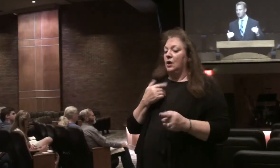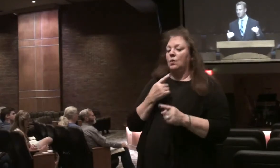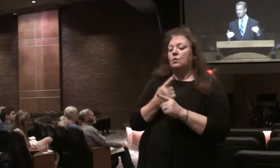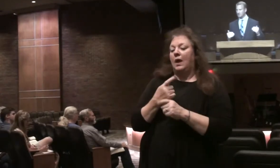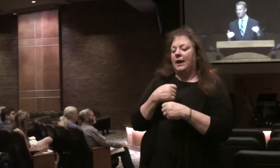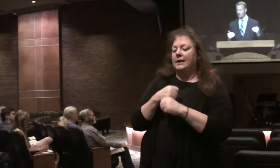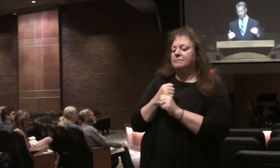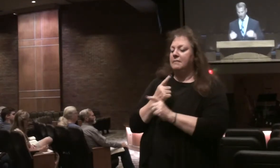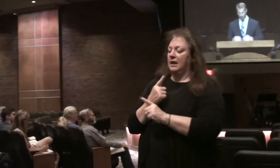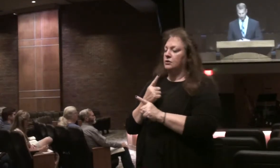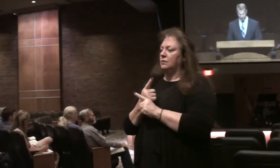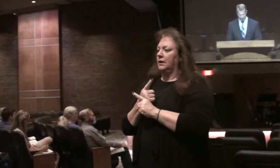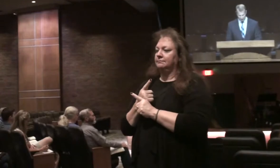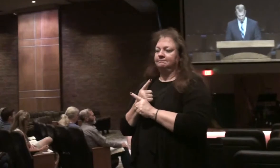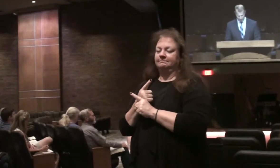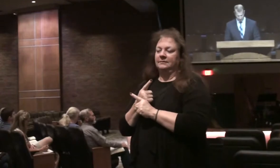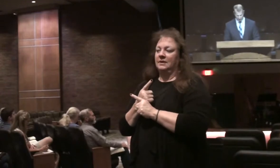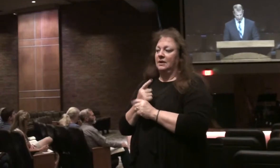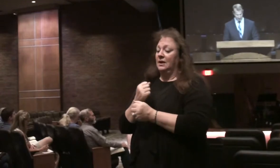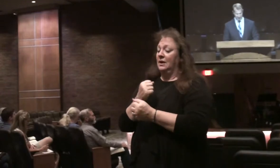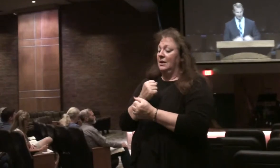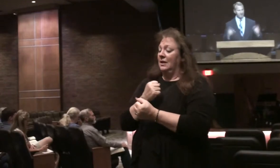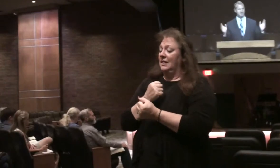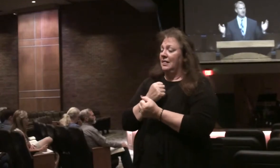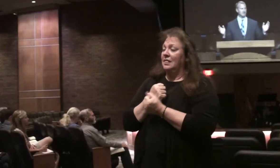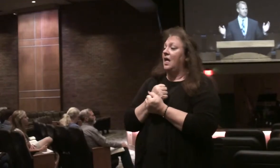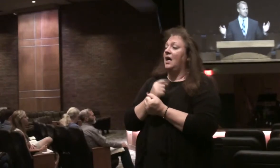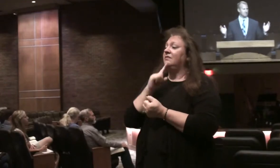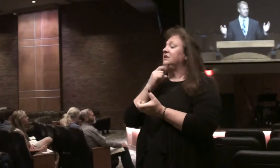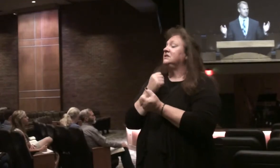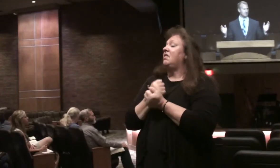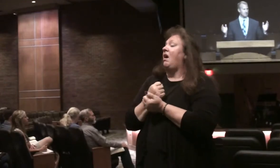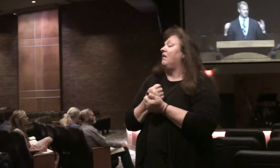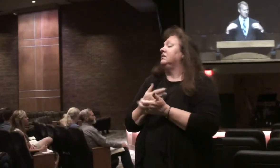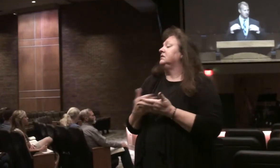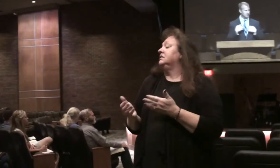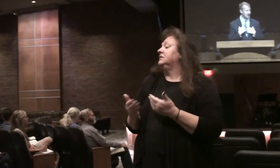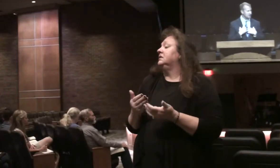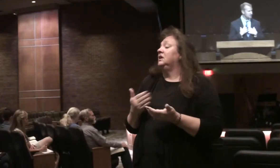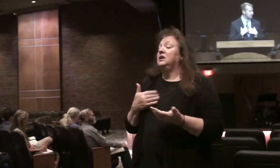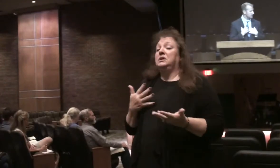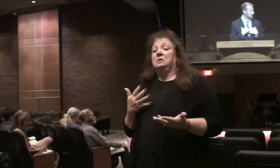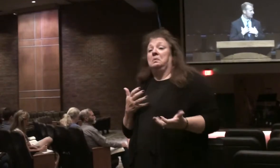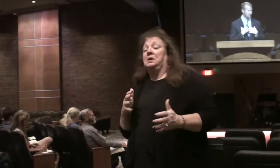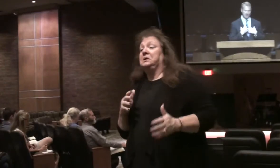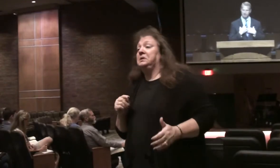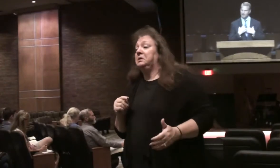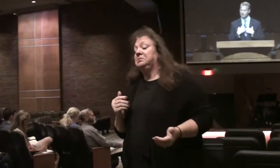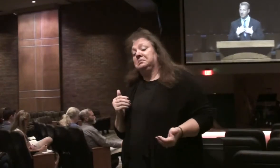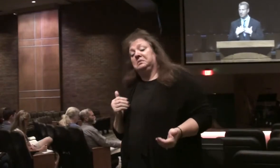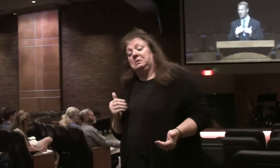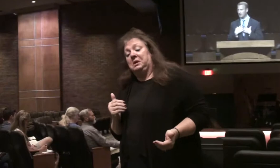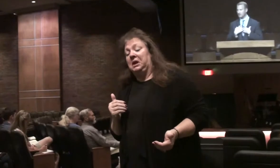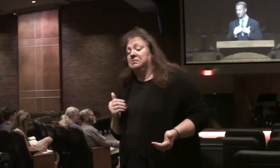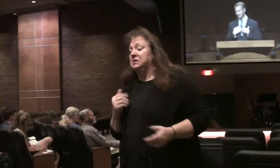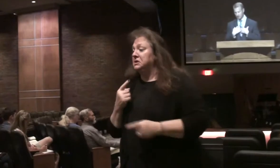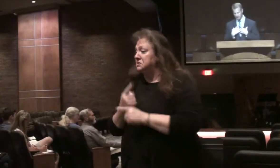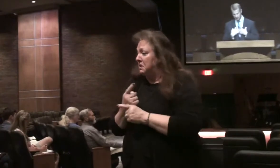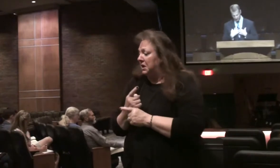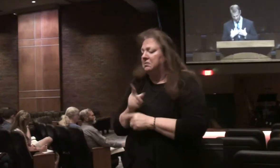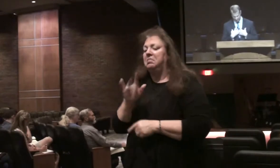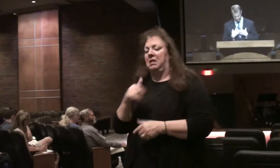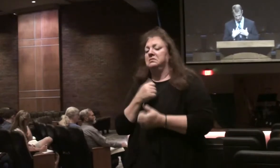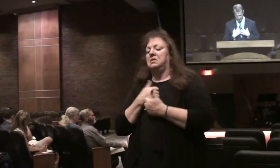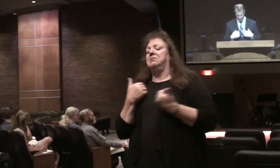right. Well, in love, sometimes people just say, love is love. If you desire to do it, then it must be right, it must